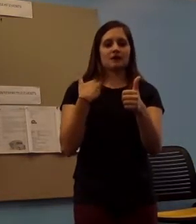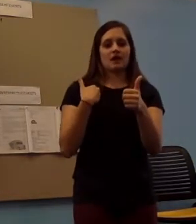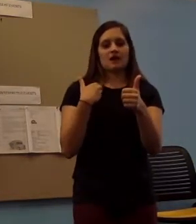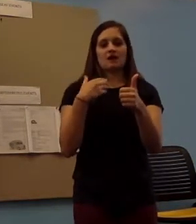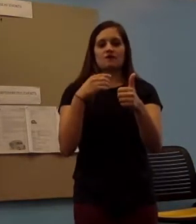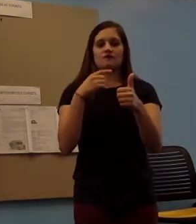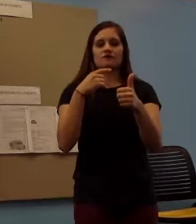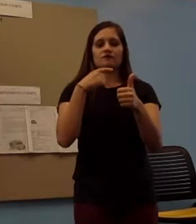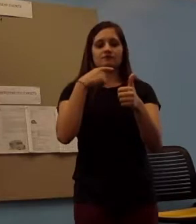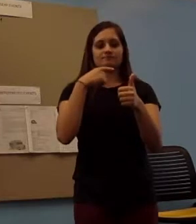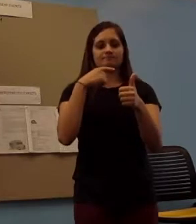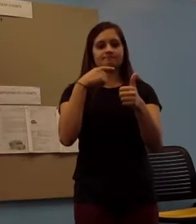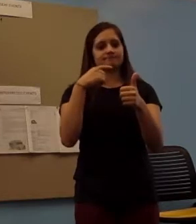and then the ocean itself.